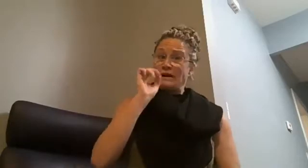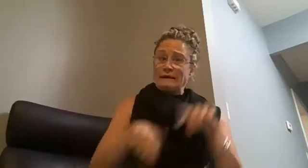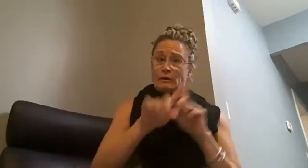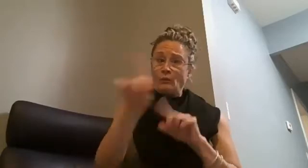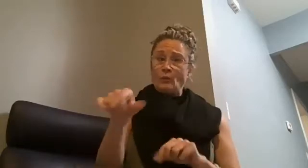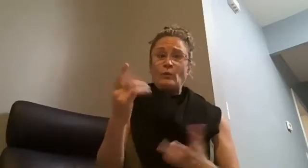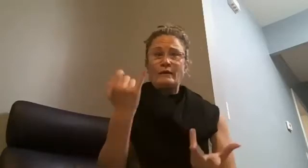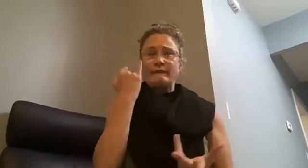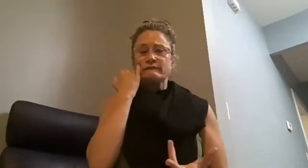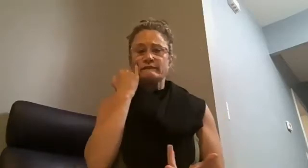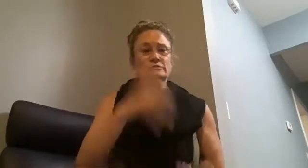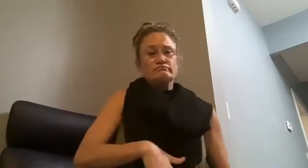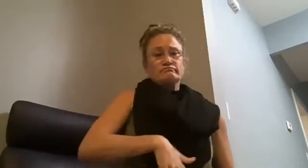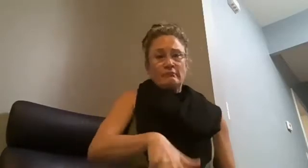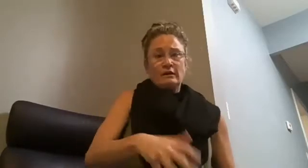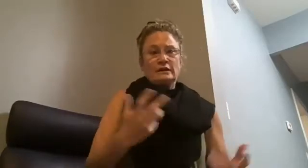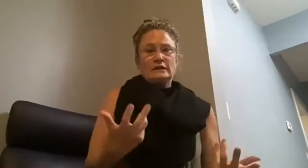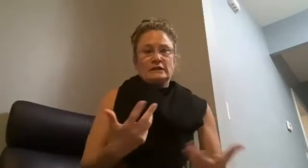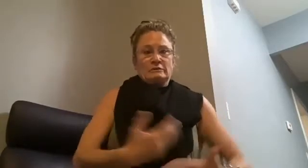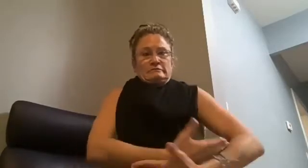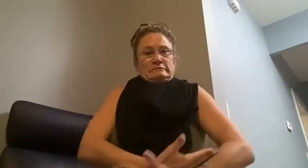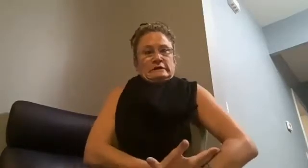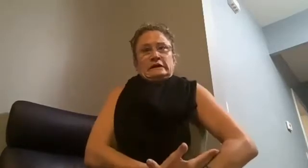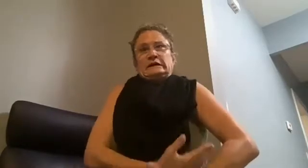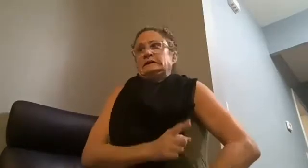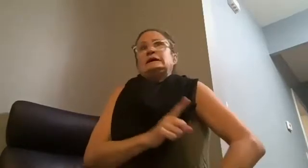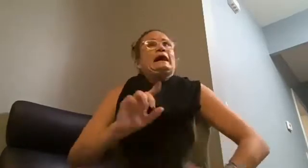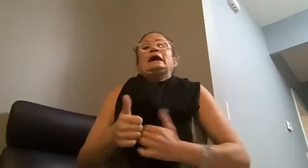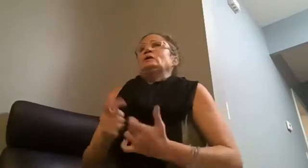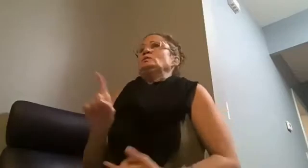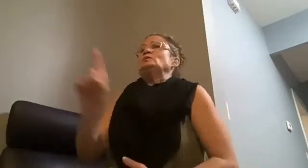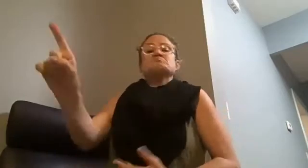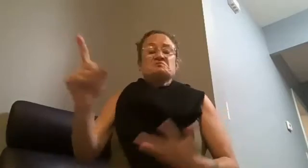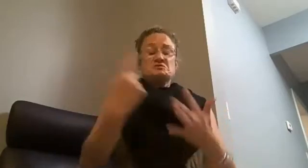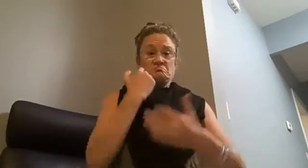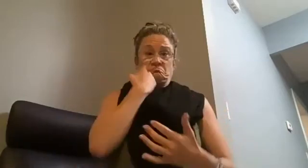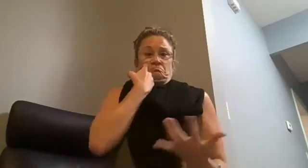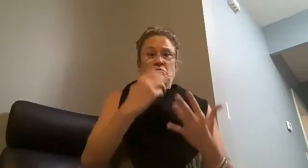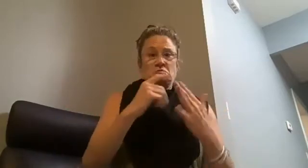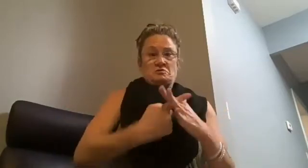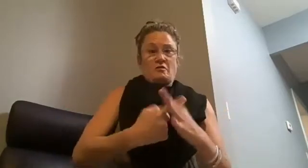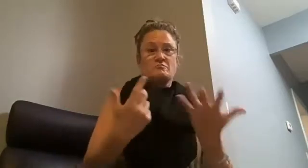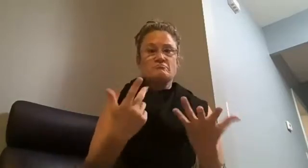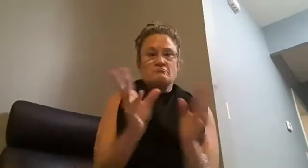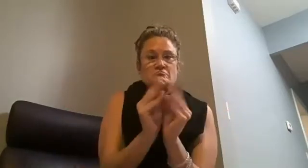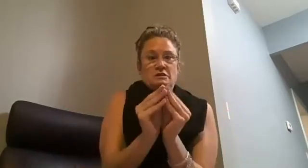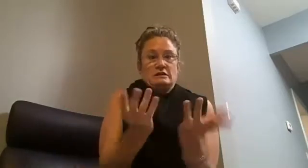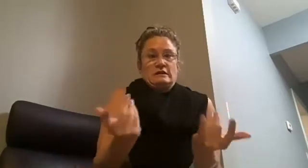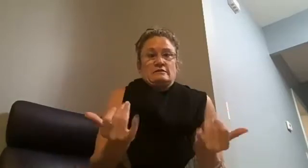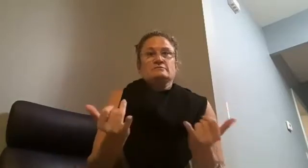being pregnant or with a newborn. And we were like, well, why don't we just start a meeting like right here, like literally just right over there. And so we